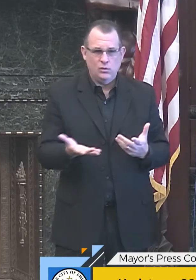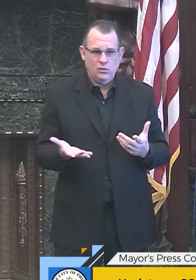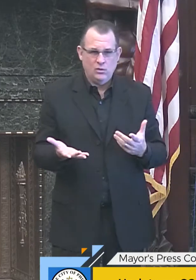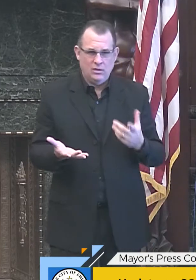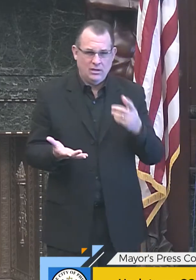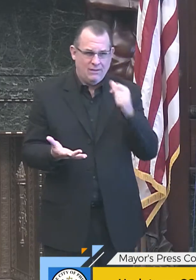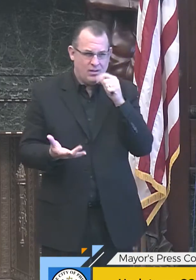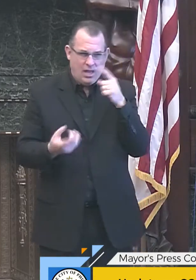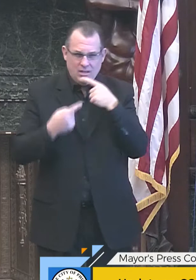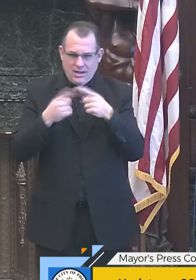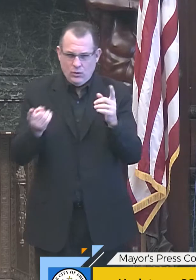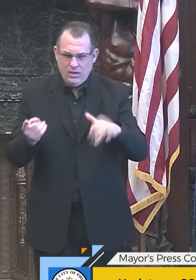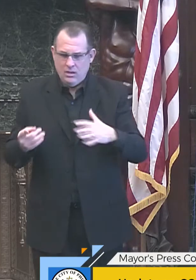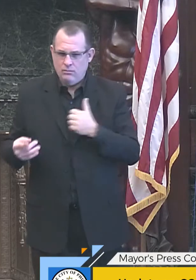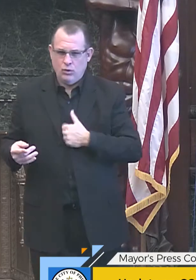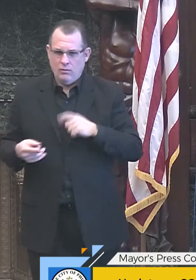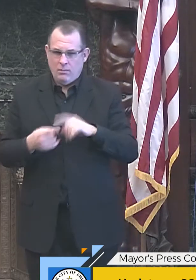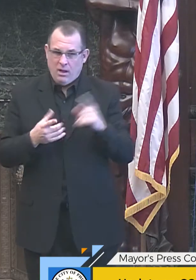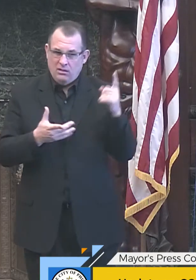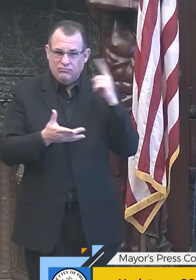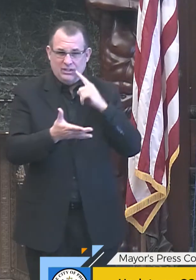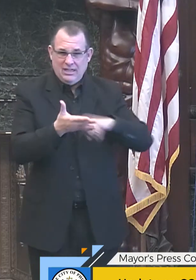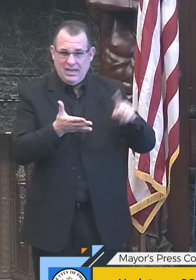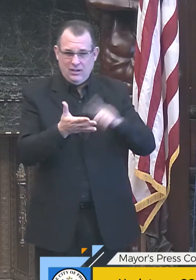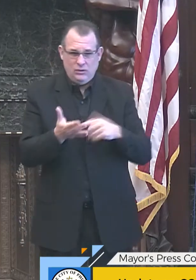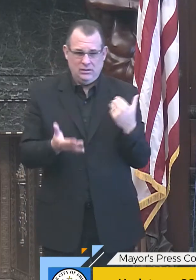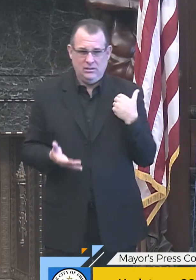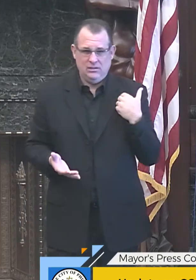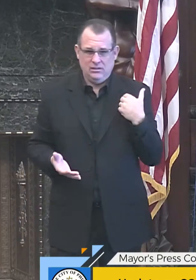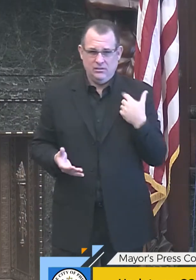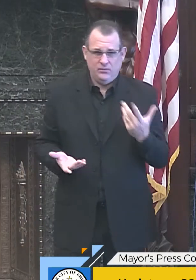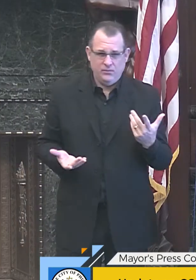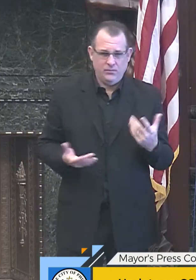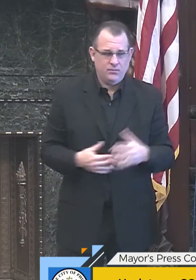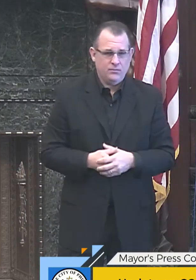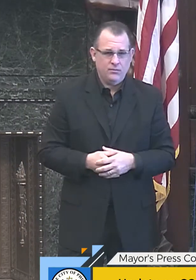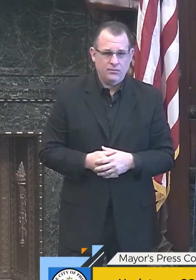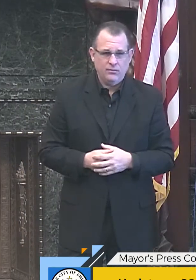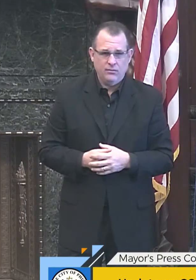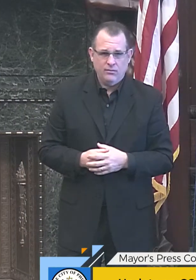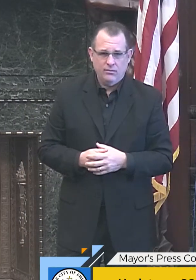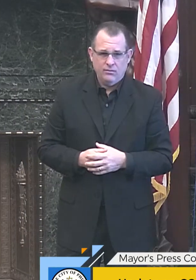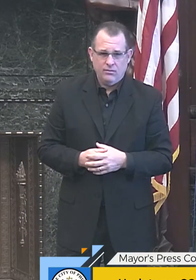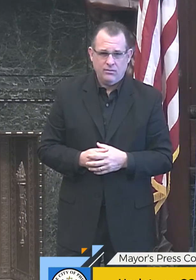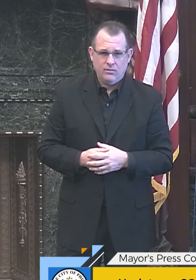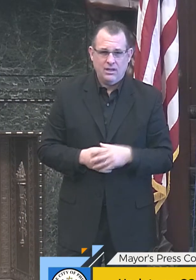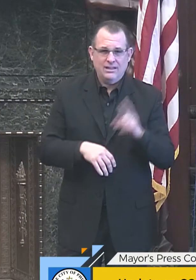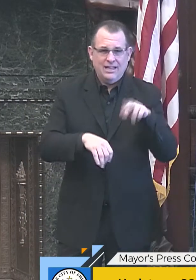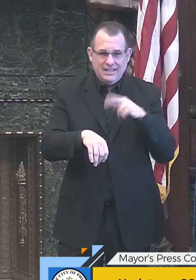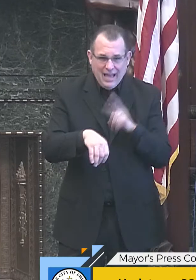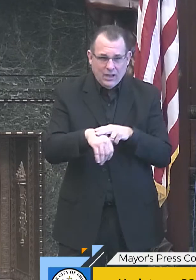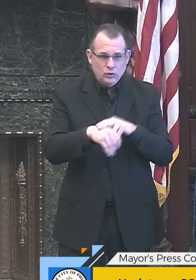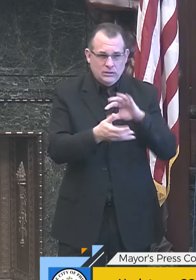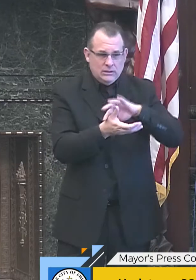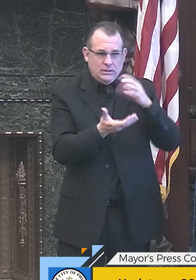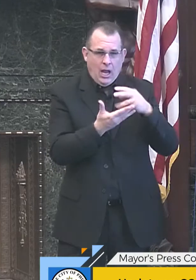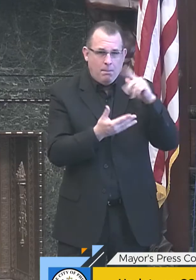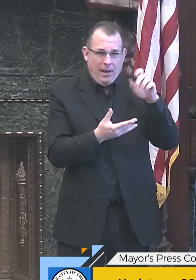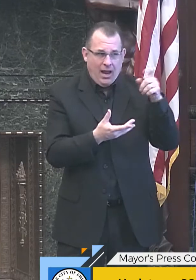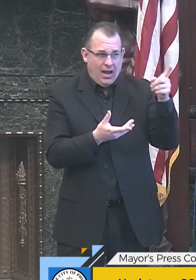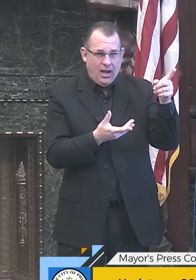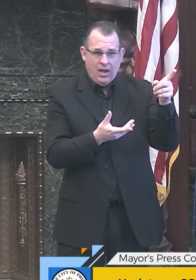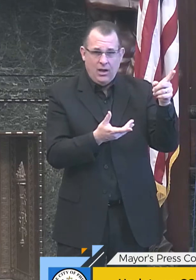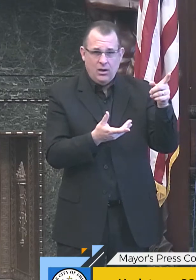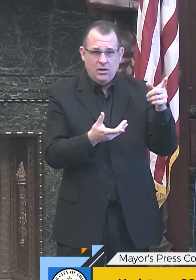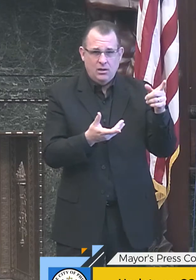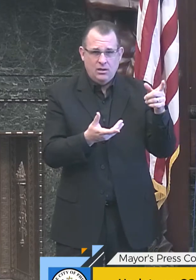was canceled earlier this week. Never got out of Europe. On the national stockpile, we have begun to unload it. I believe